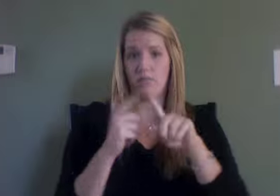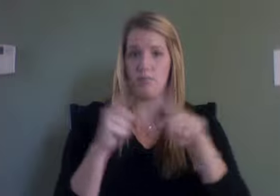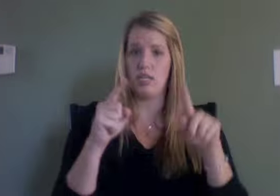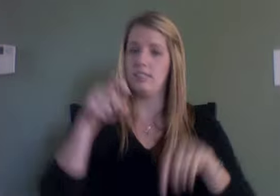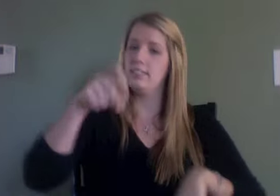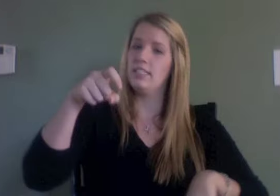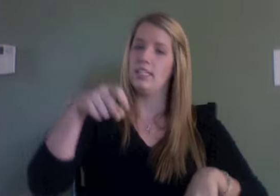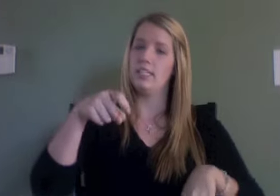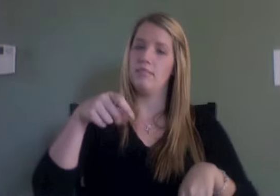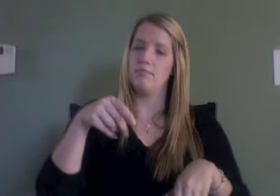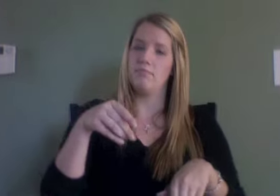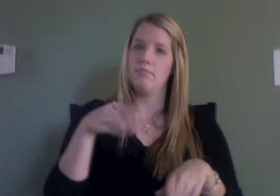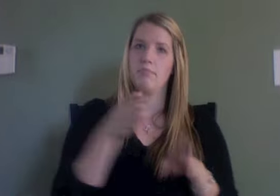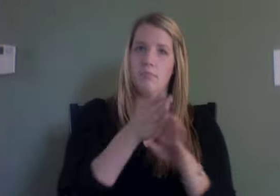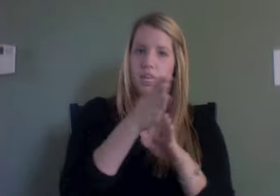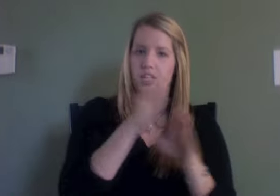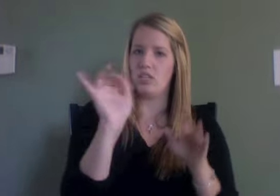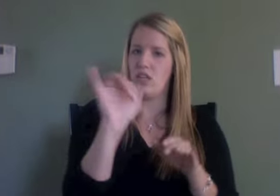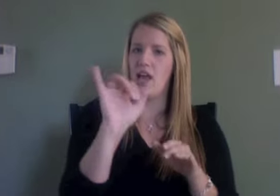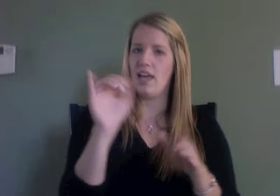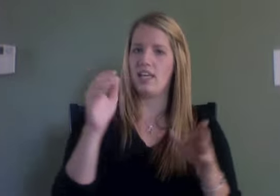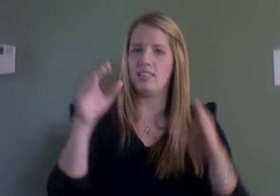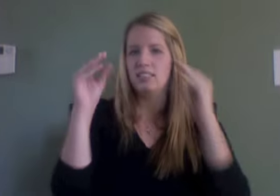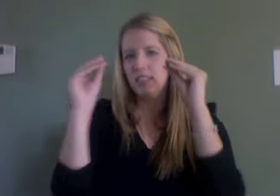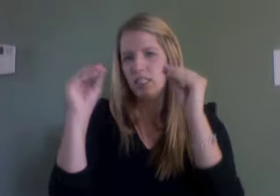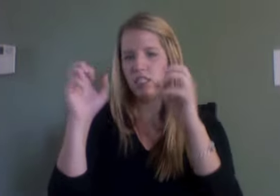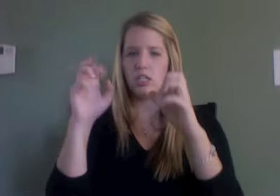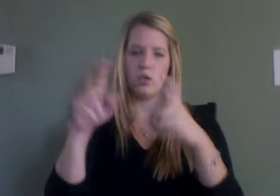or an art major or business